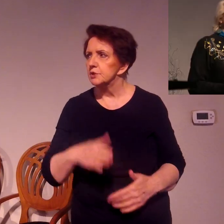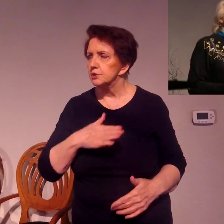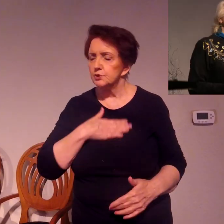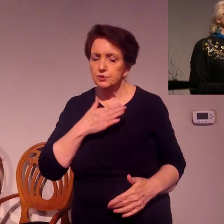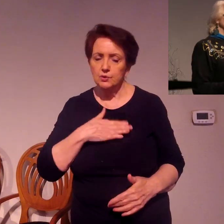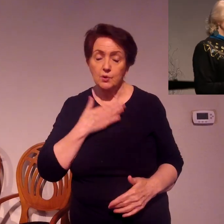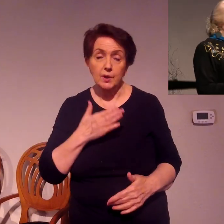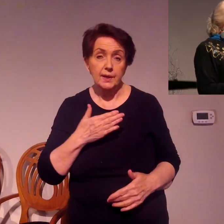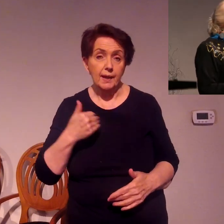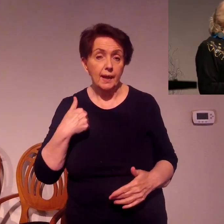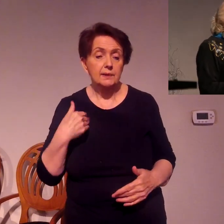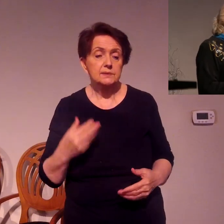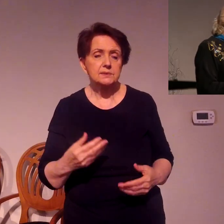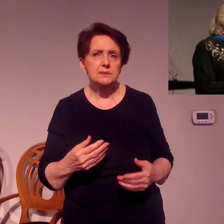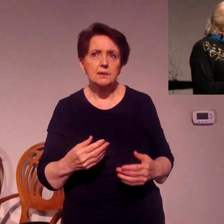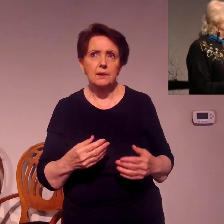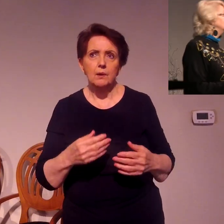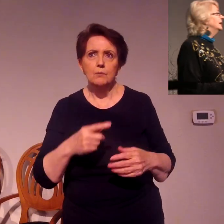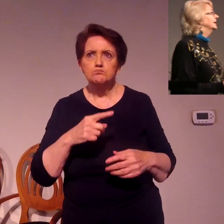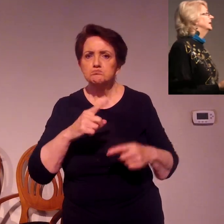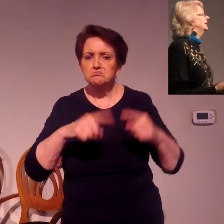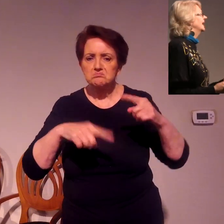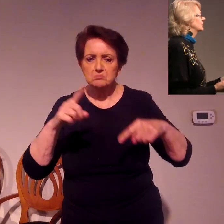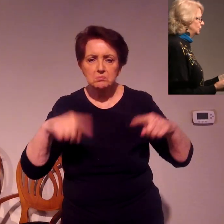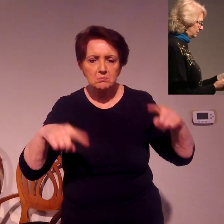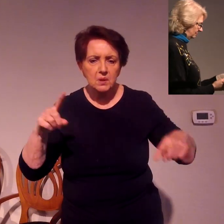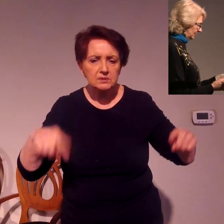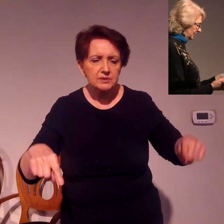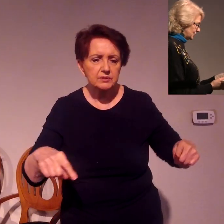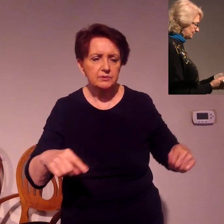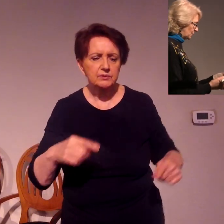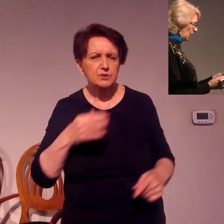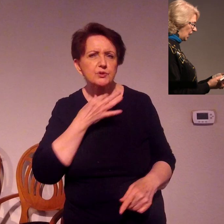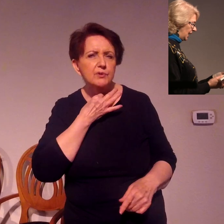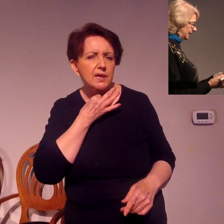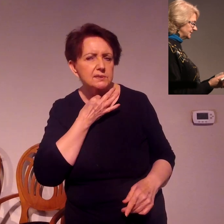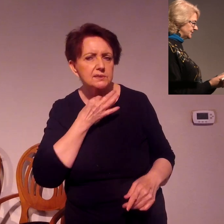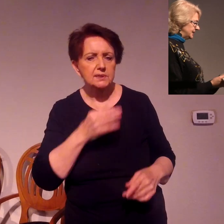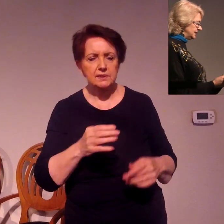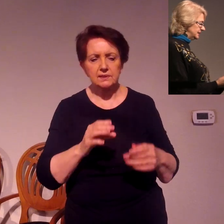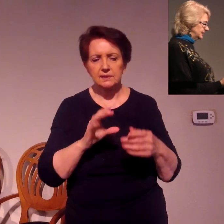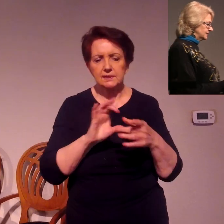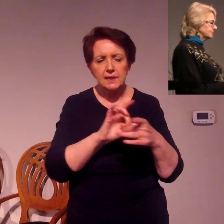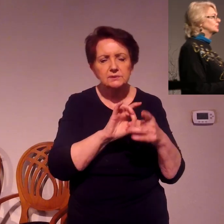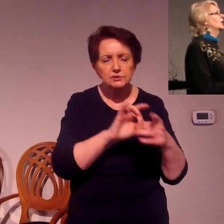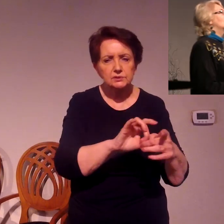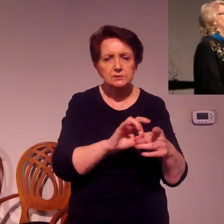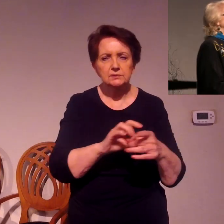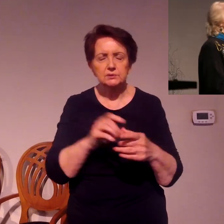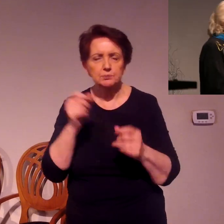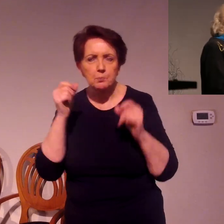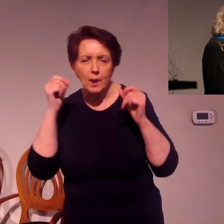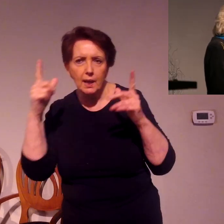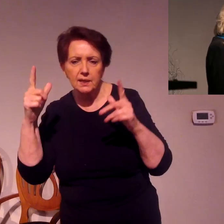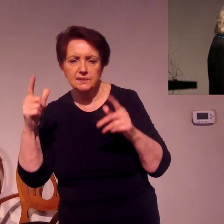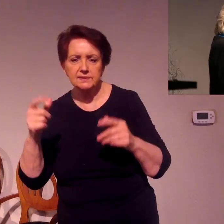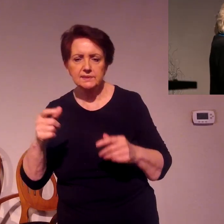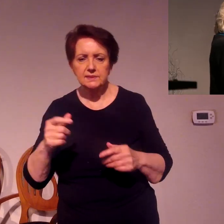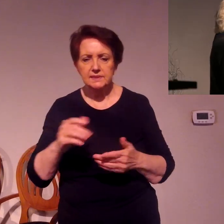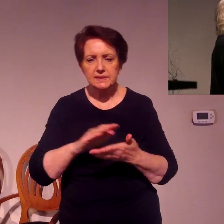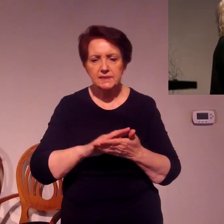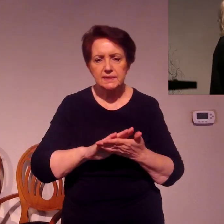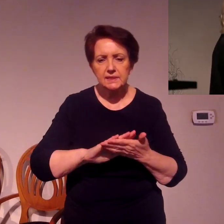contains multitudes. Curiosity, connection, surprise, ease, pride,